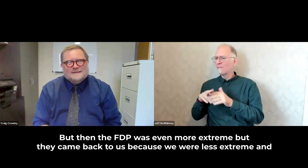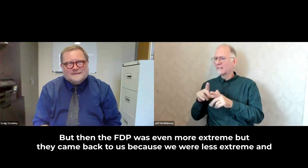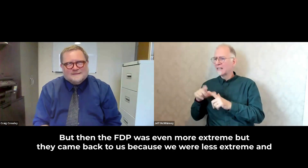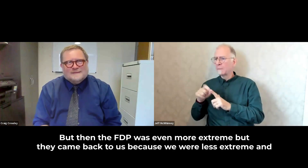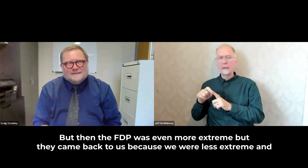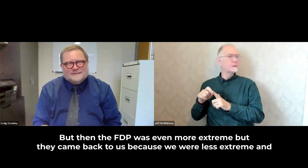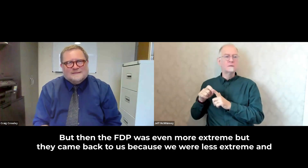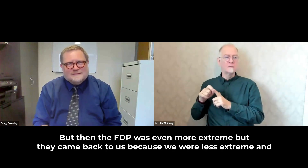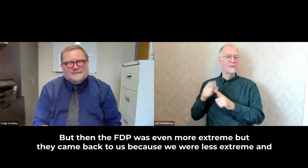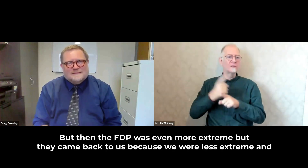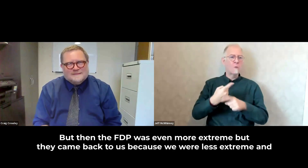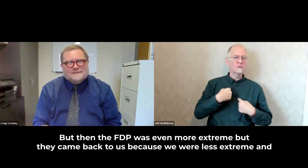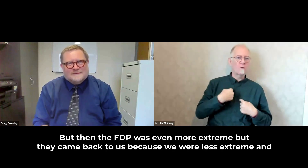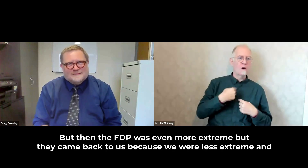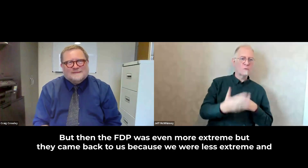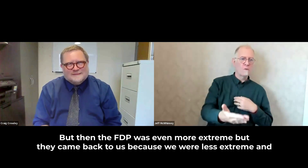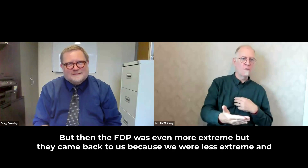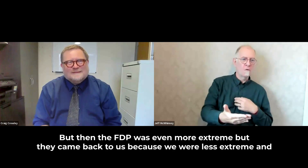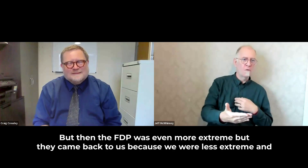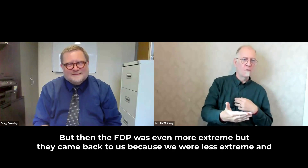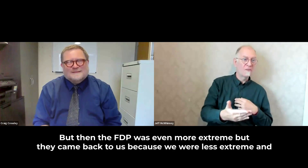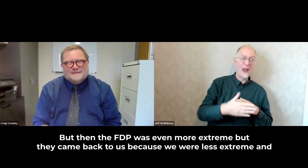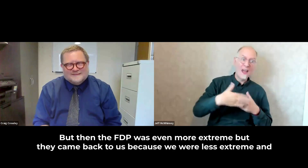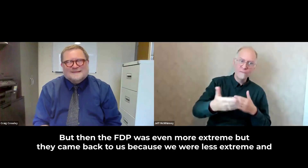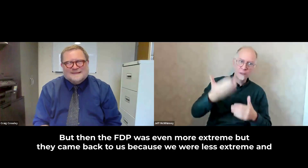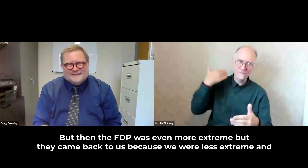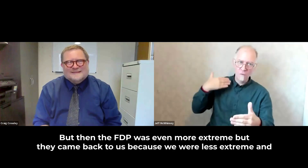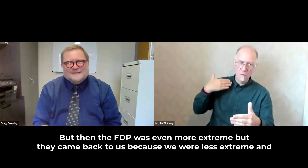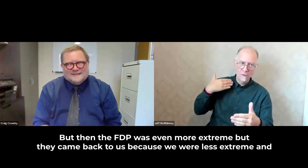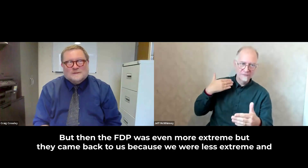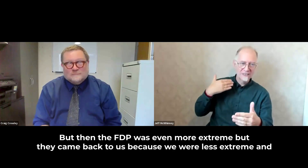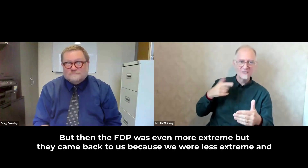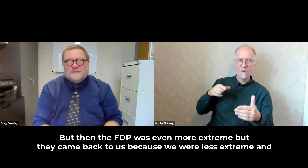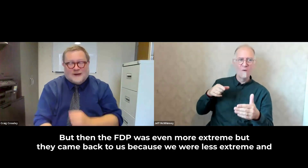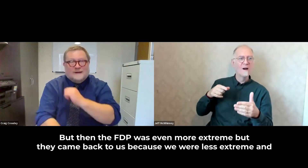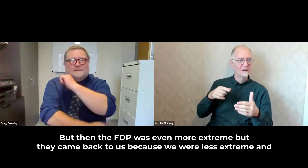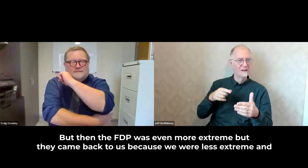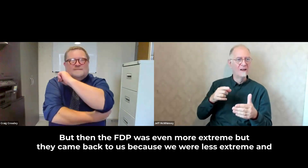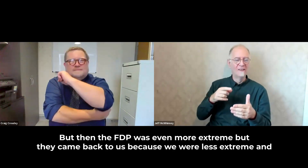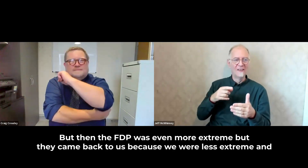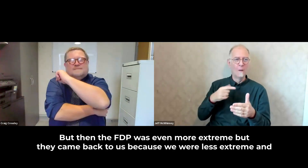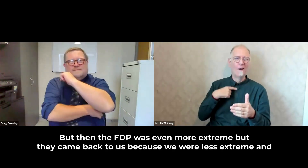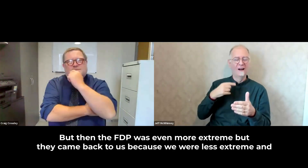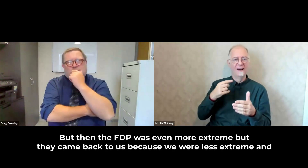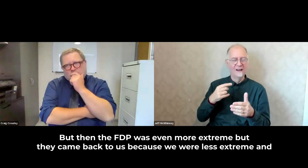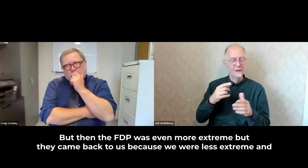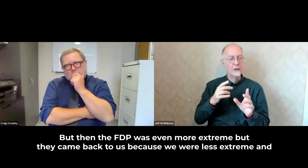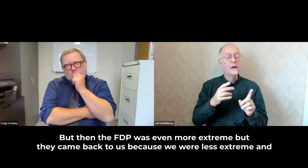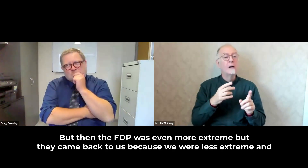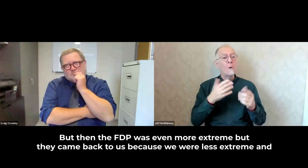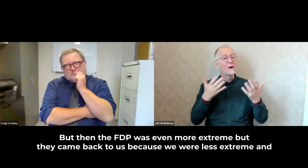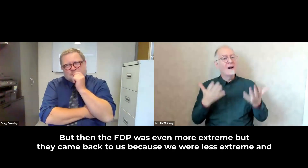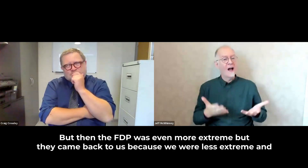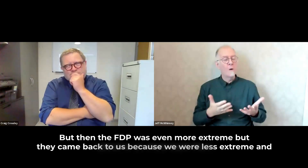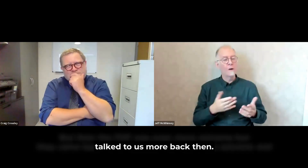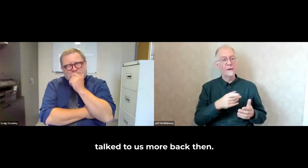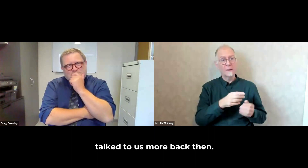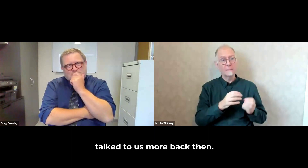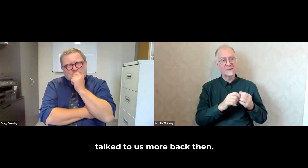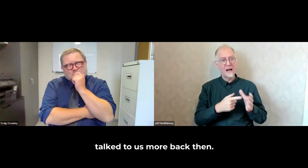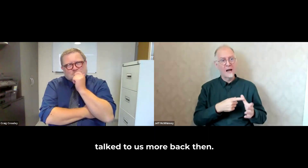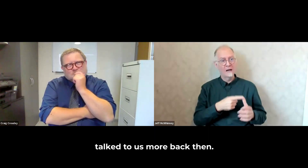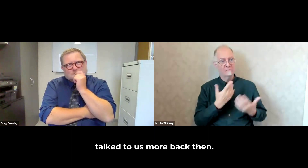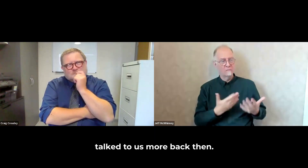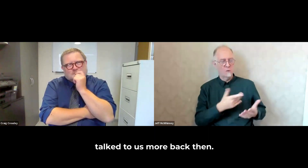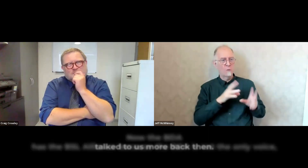extremist, but then FDP was seen as even more extreme, but they came back to us because we were less extreme and talked